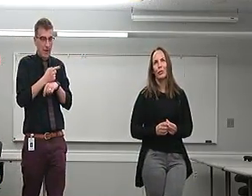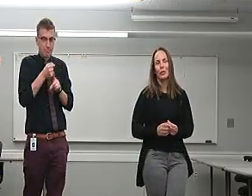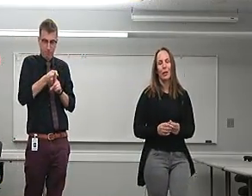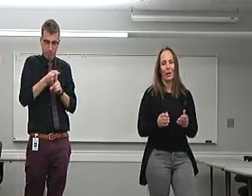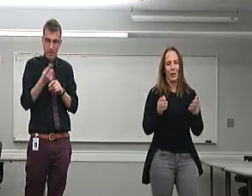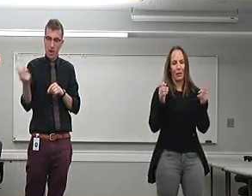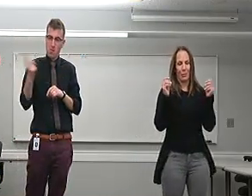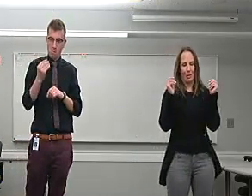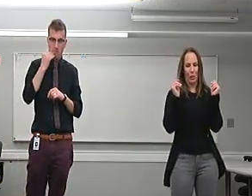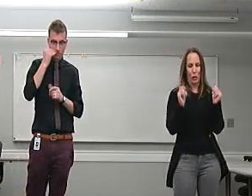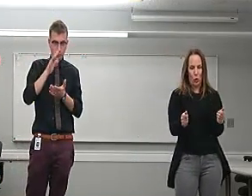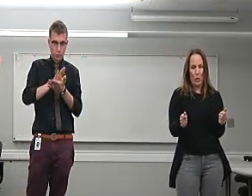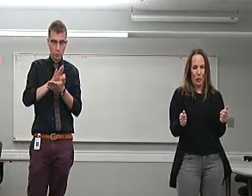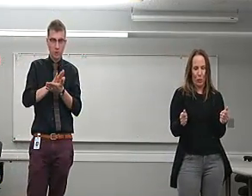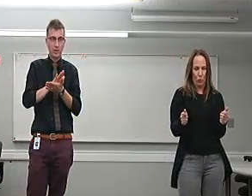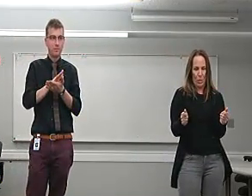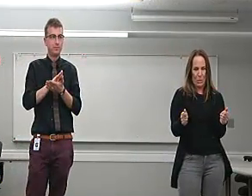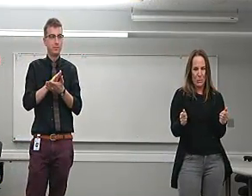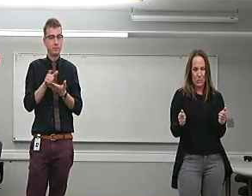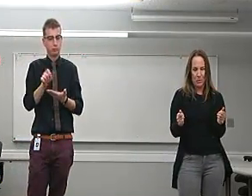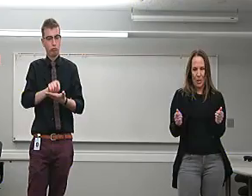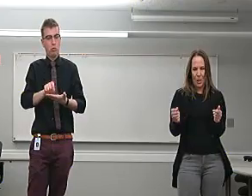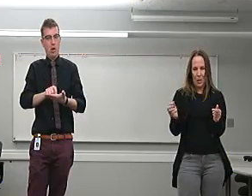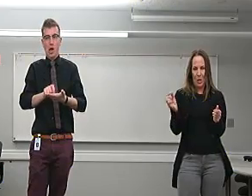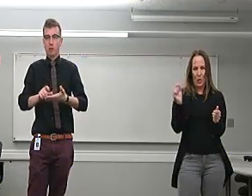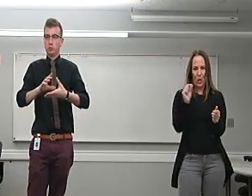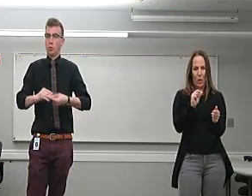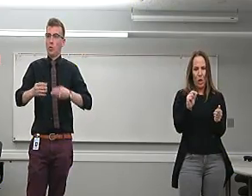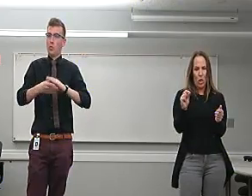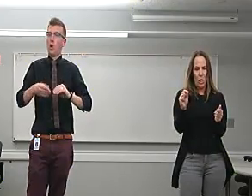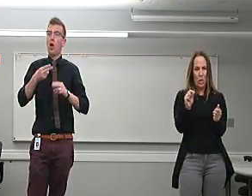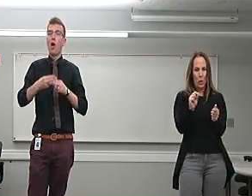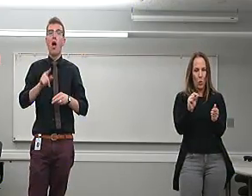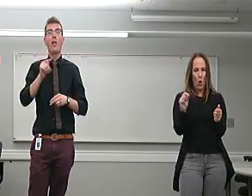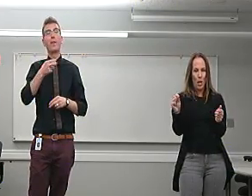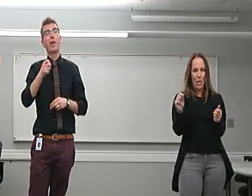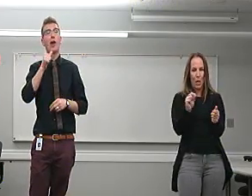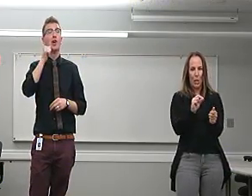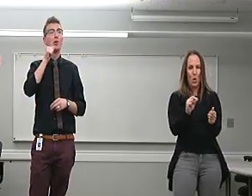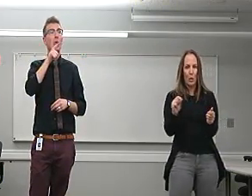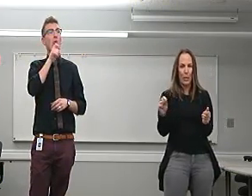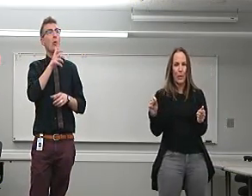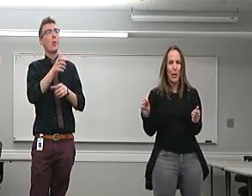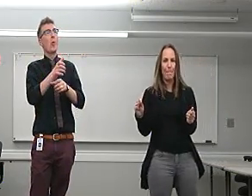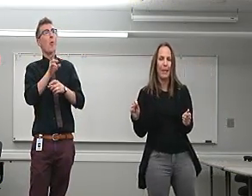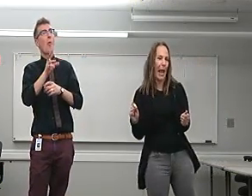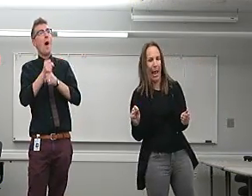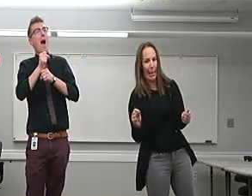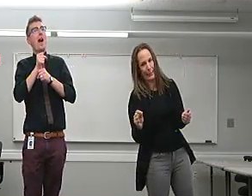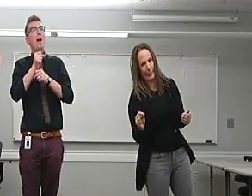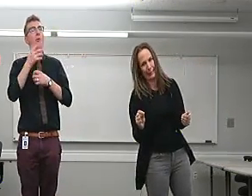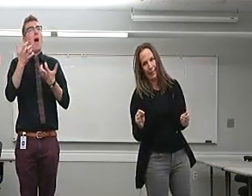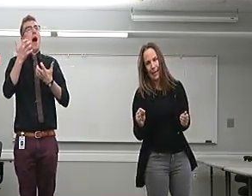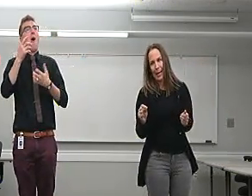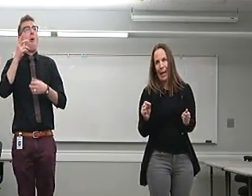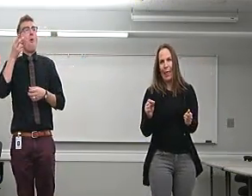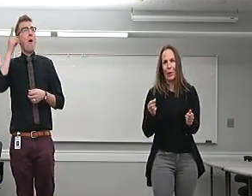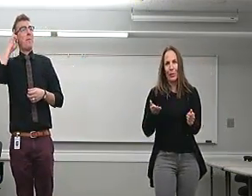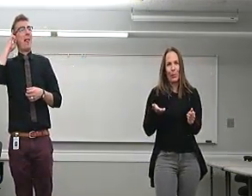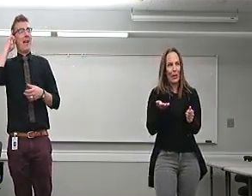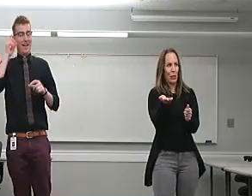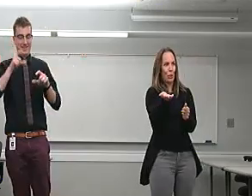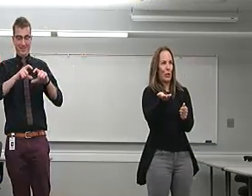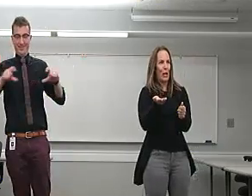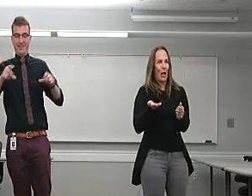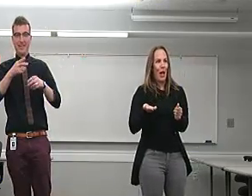a story she's written called "The Girl Who Wanted a Cochlear Implant," and there's a picture